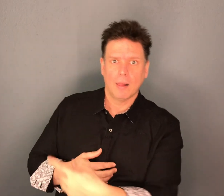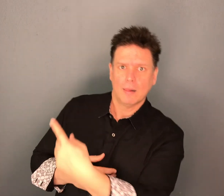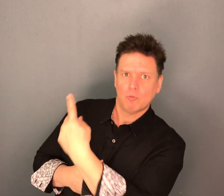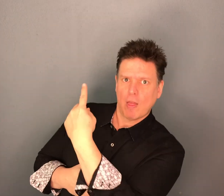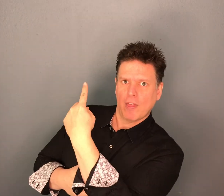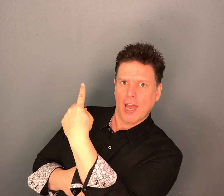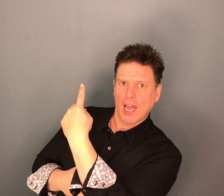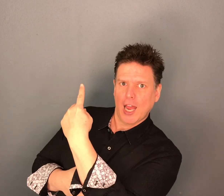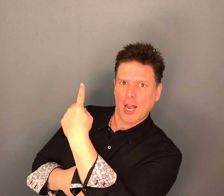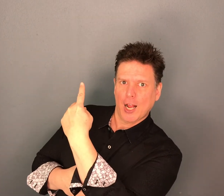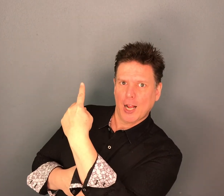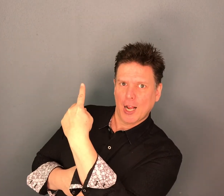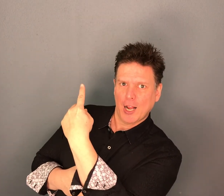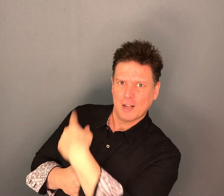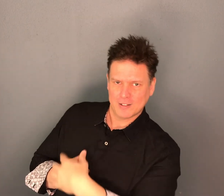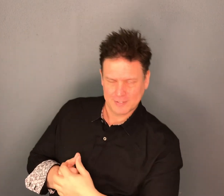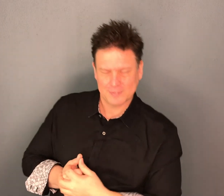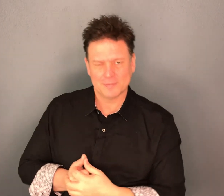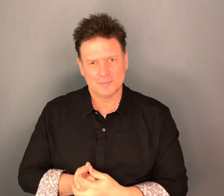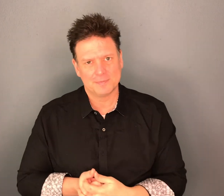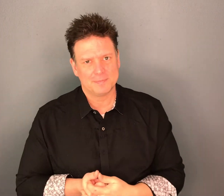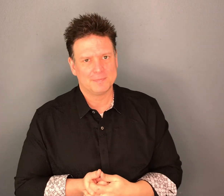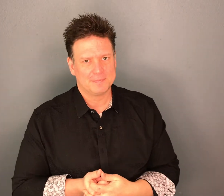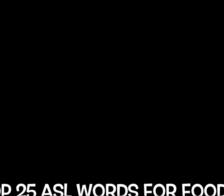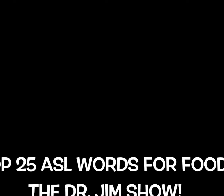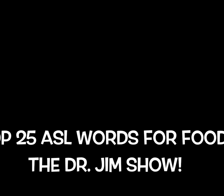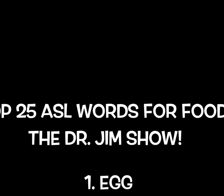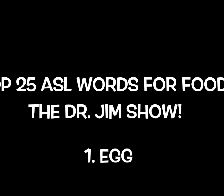it. And here's my email.